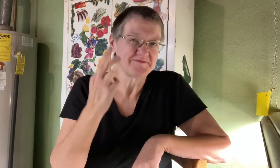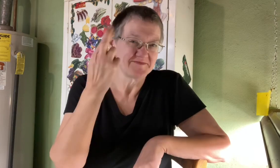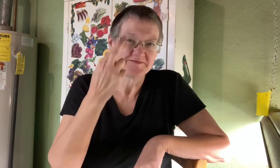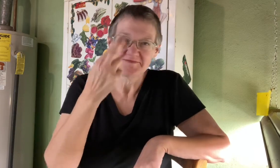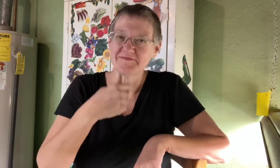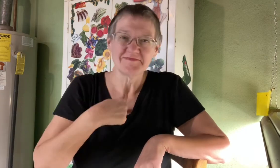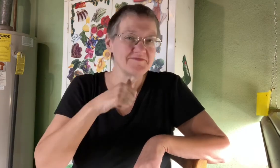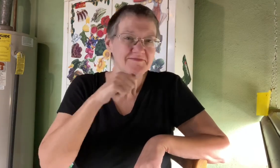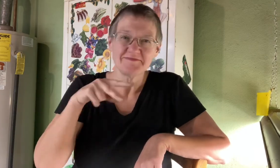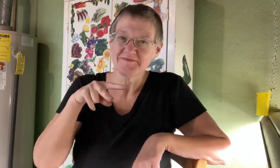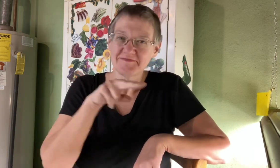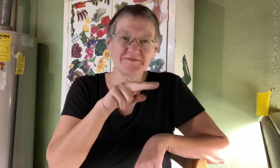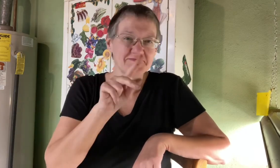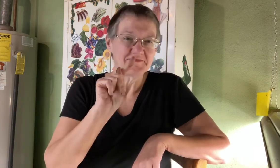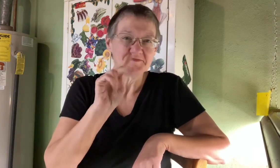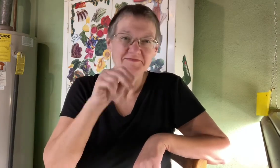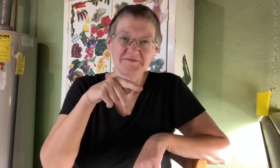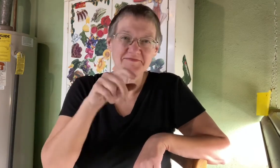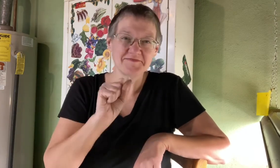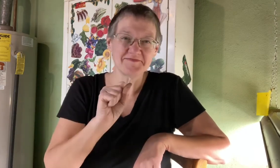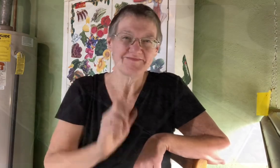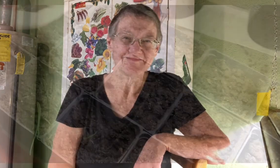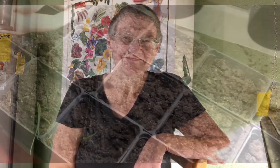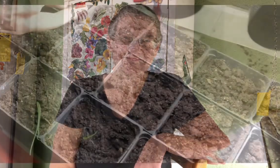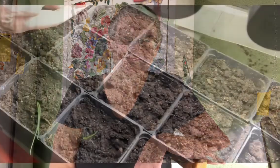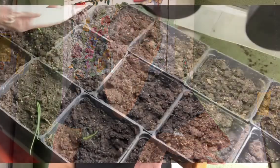And that's the reason I'm not going to trim my tops.